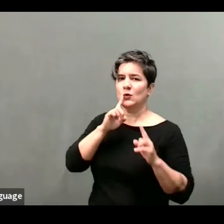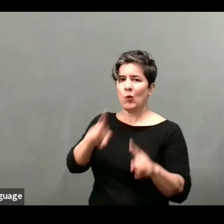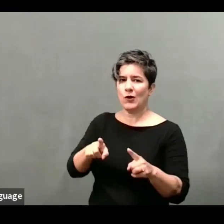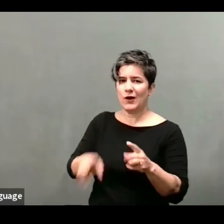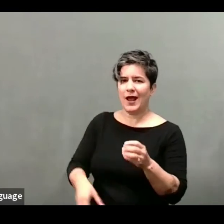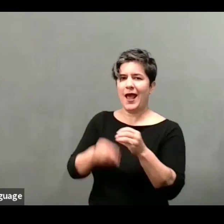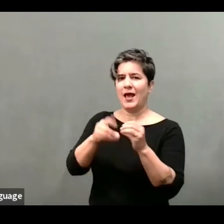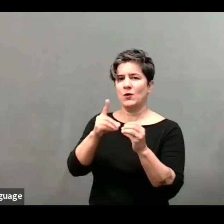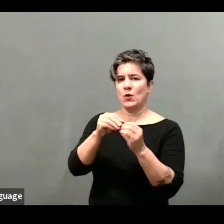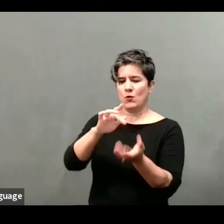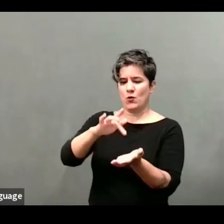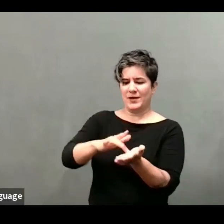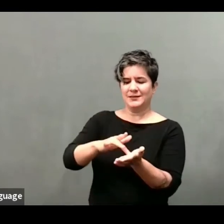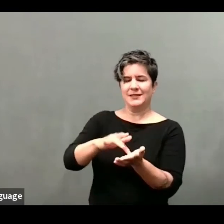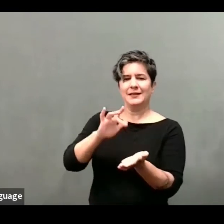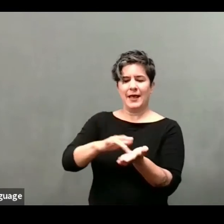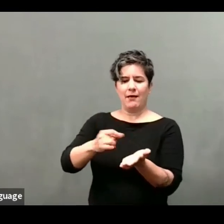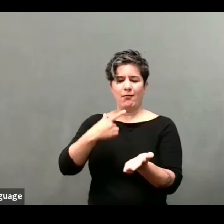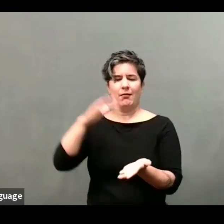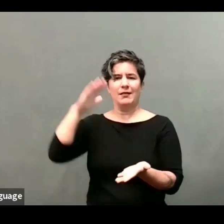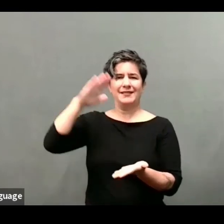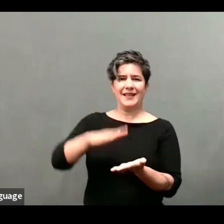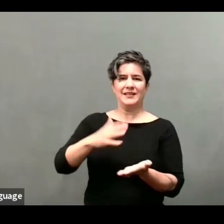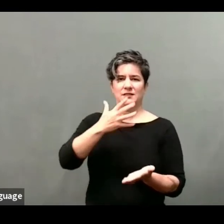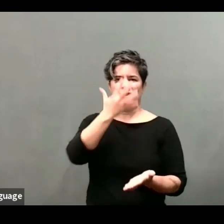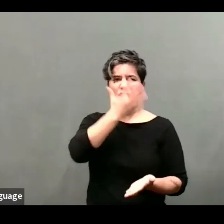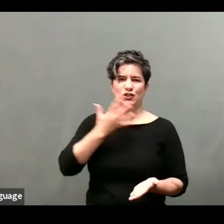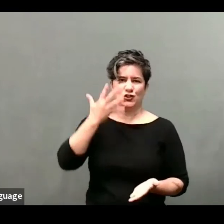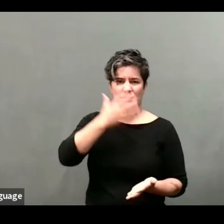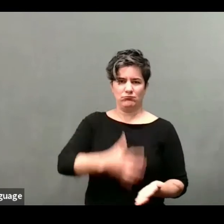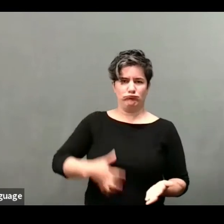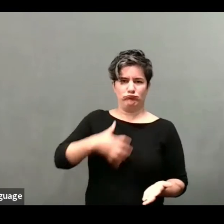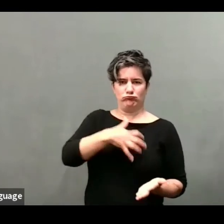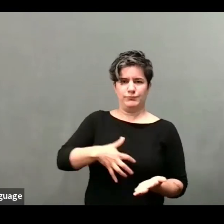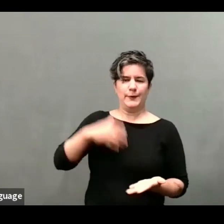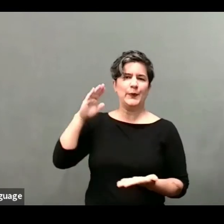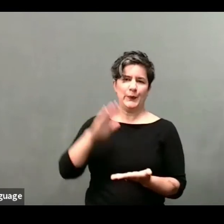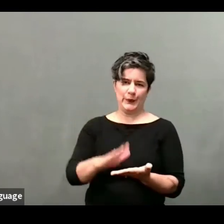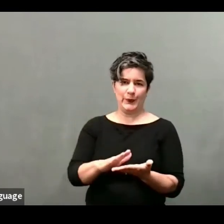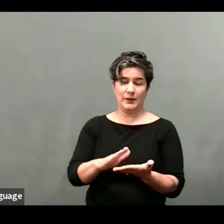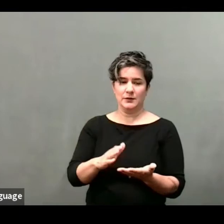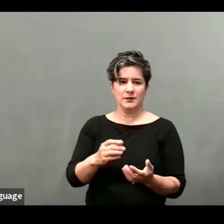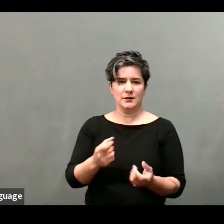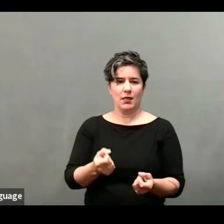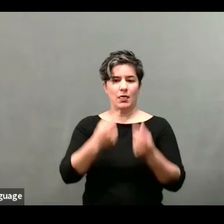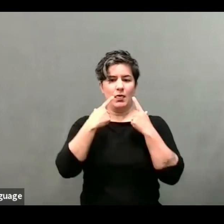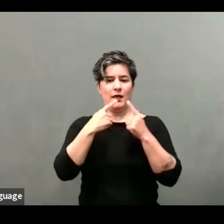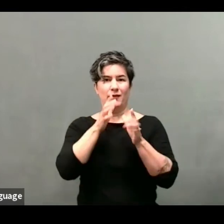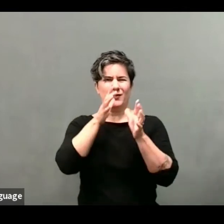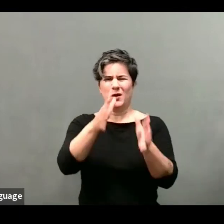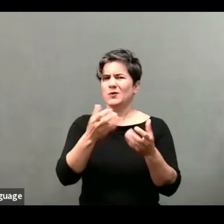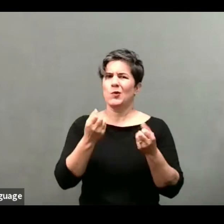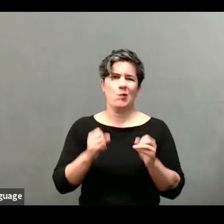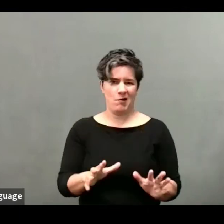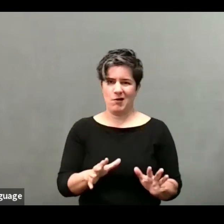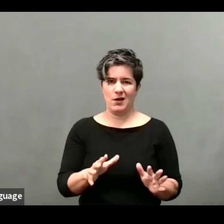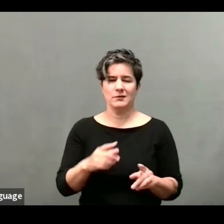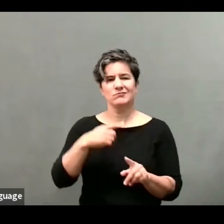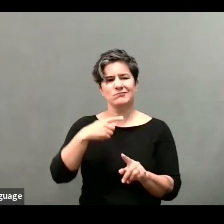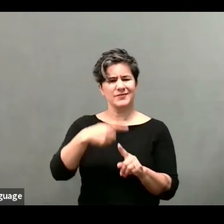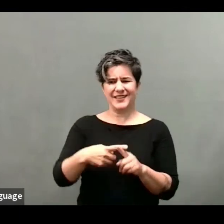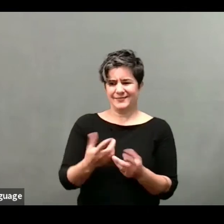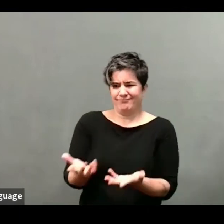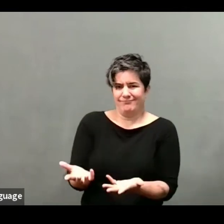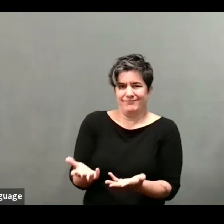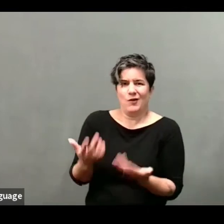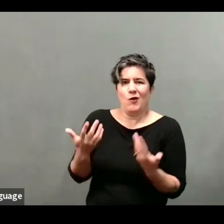prevent nausea and vomiting, because it's of no use if they throw it up. And we also just don't want them to be in any